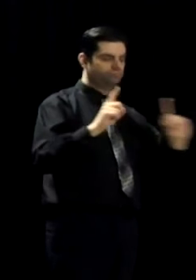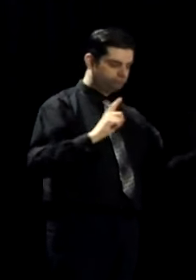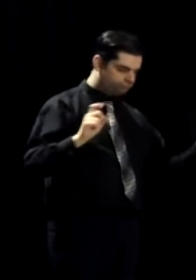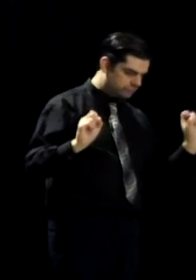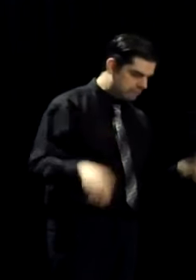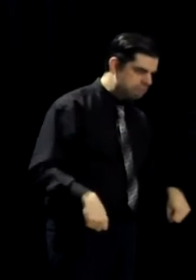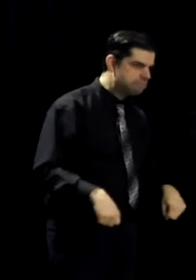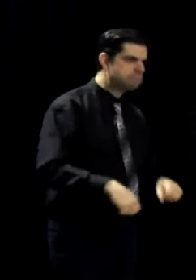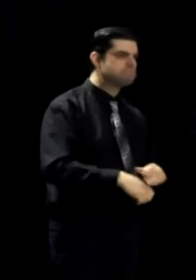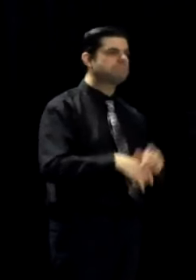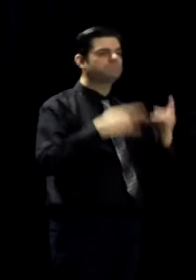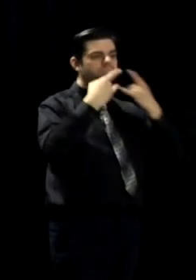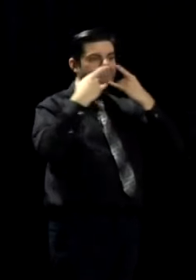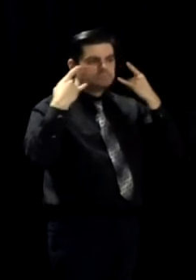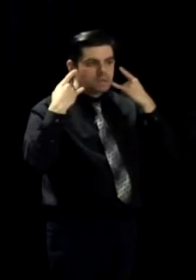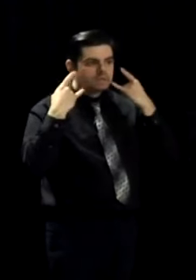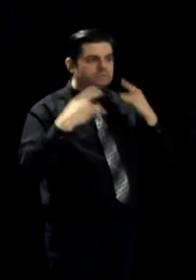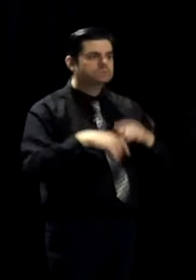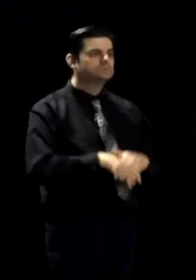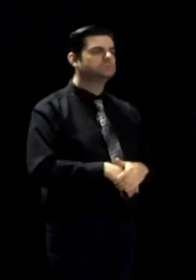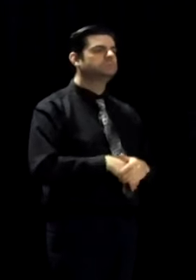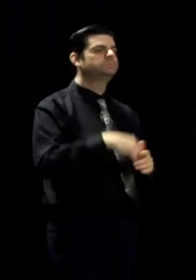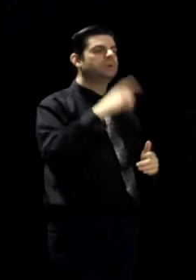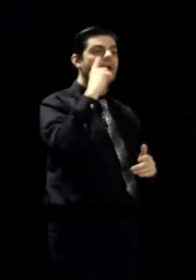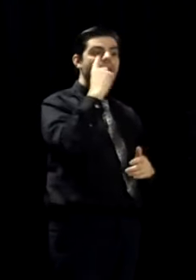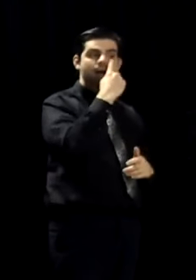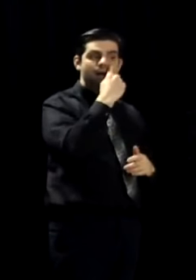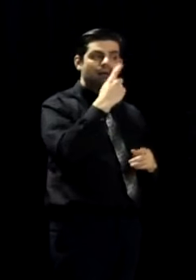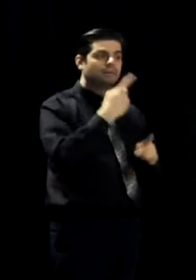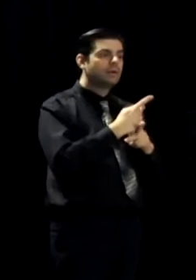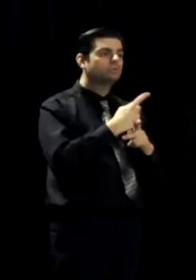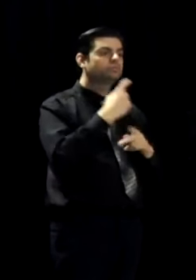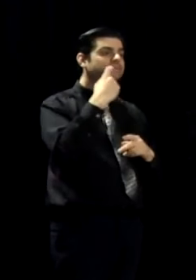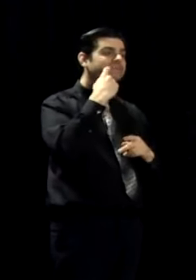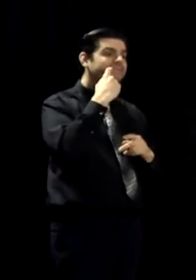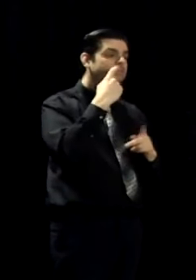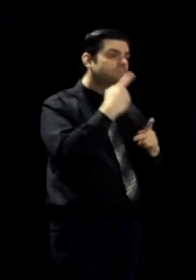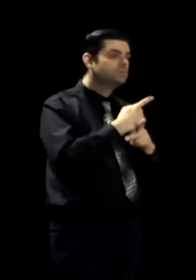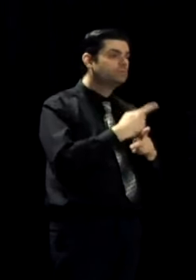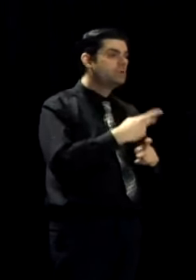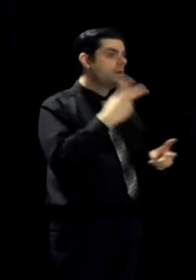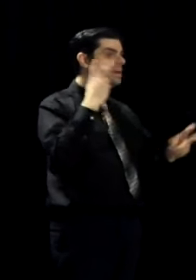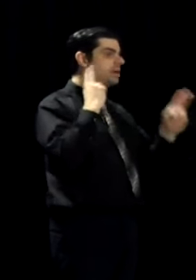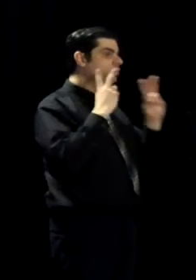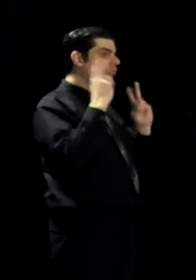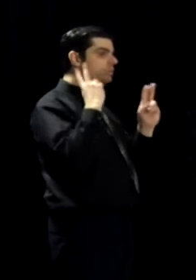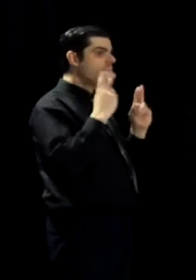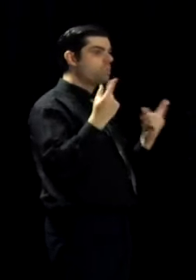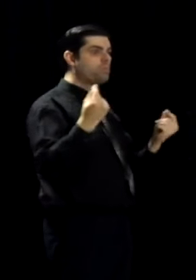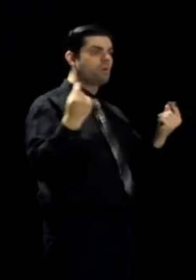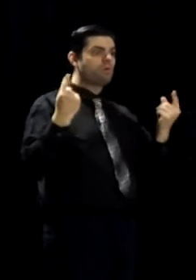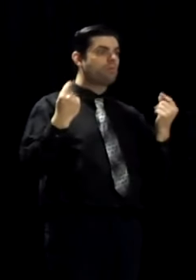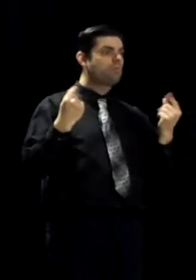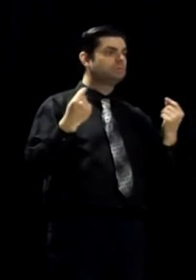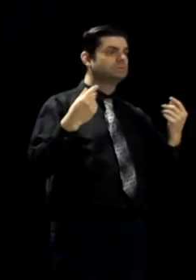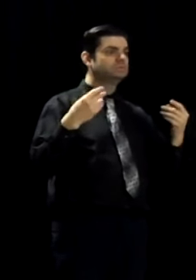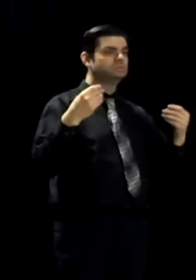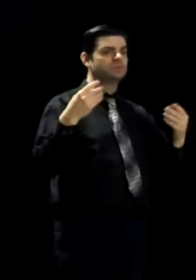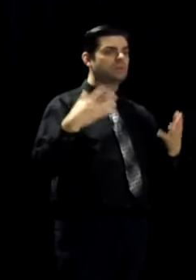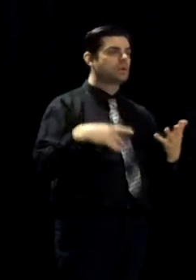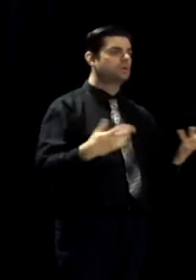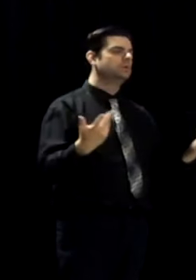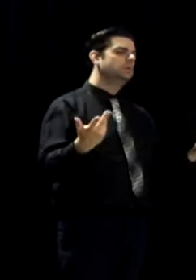care? Everybody is asking about salons, barbers, haircuts. I get it, trust